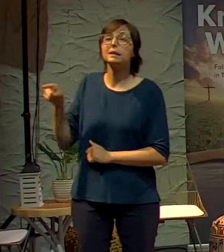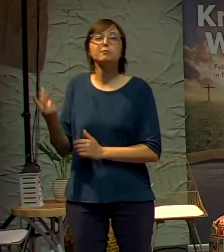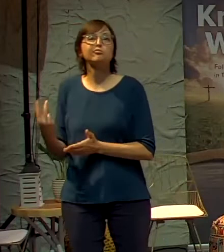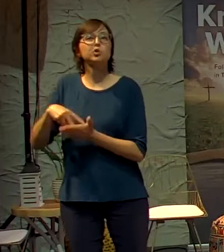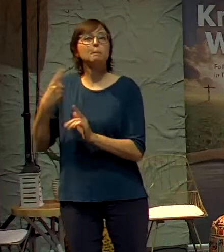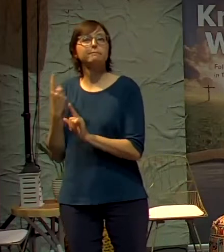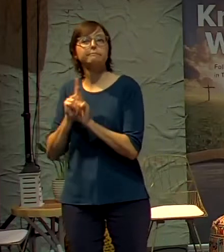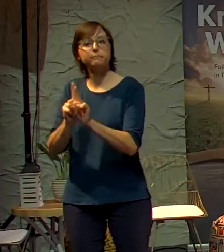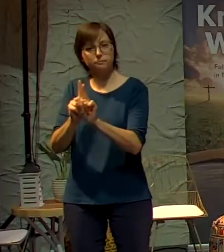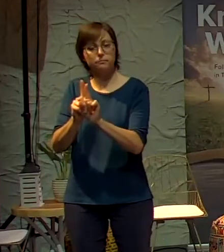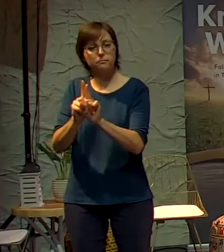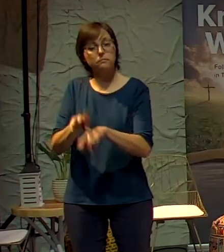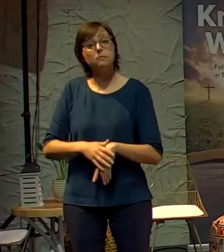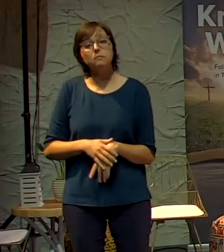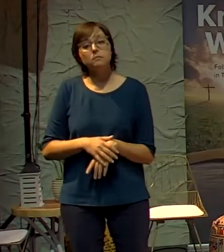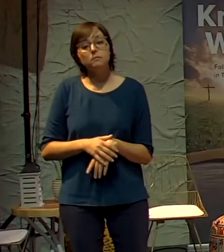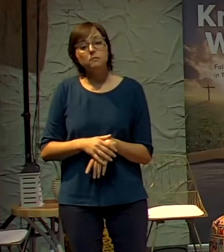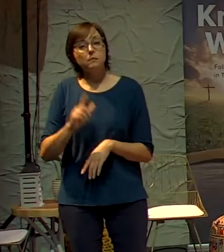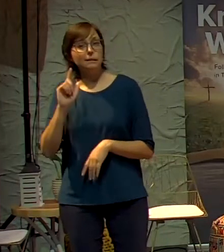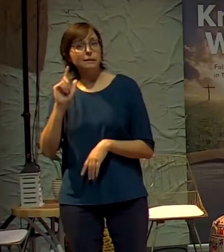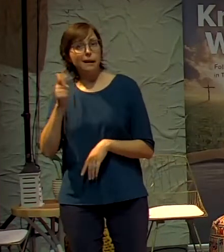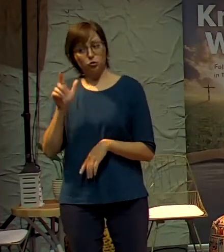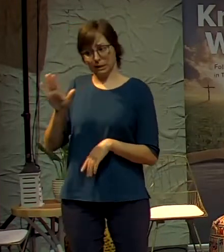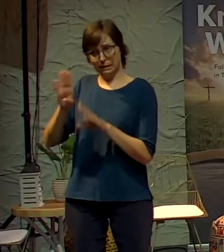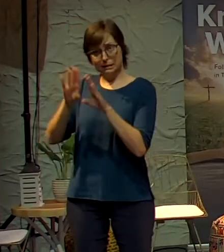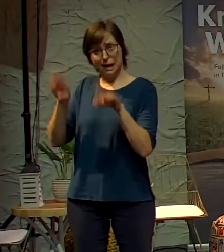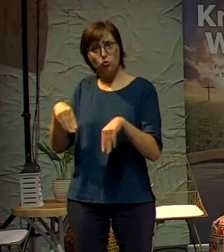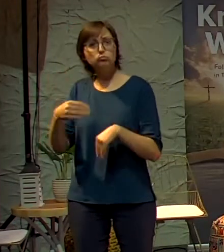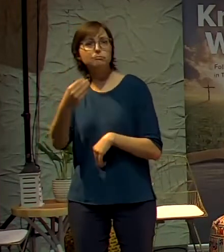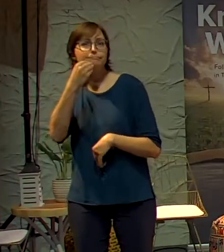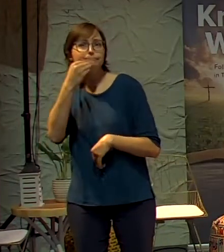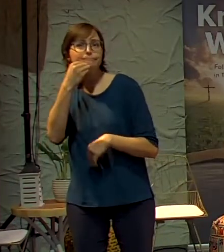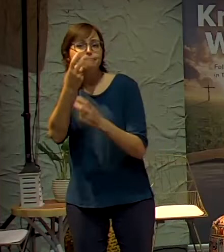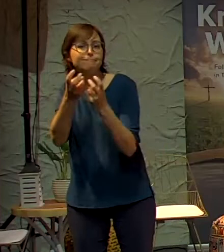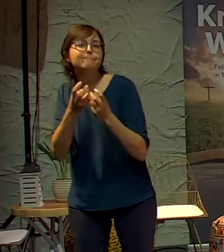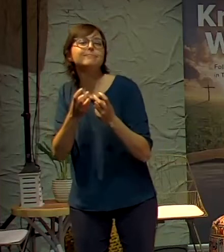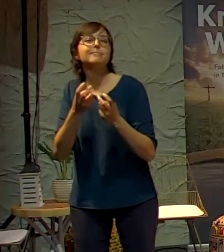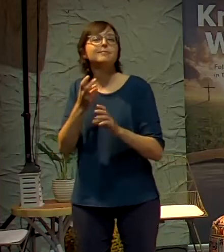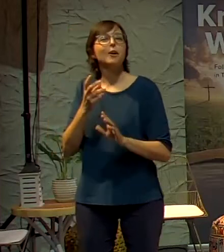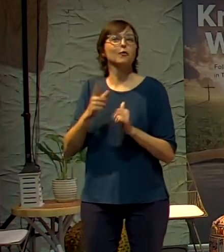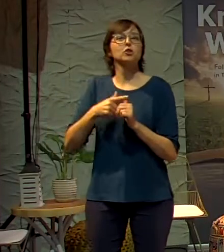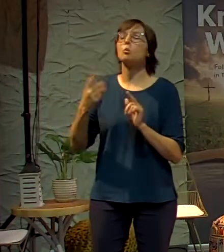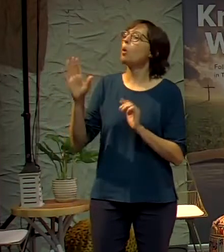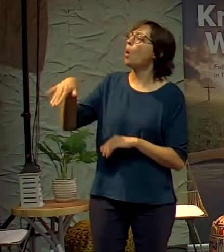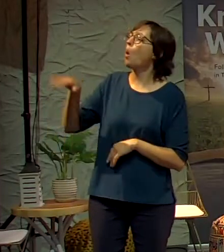him. Later, when Jesus was eating supper at Matthew's house, so he went from, hey,